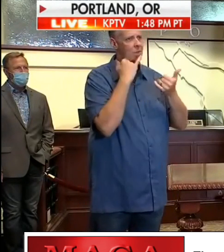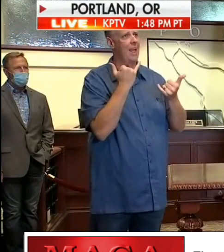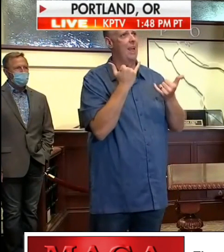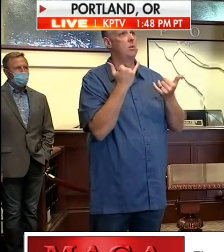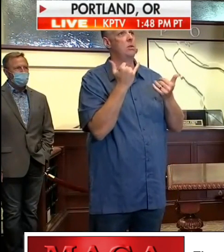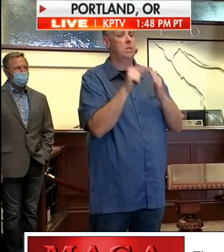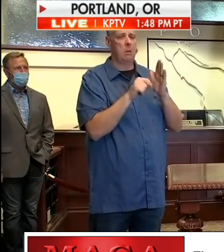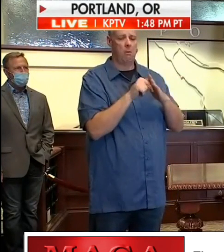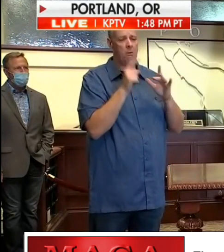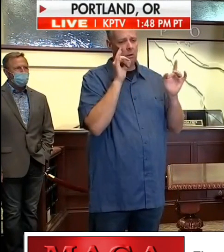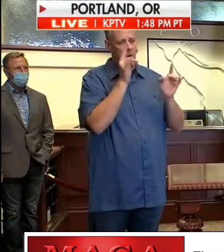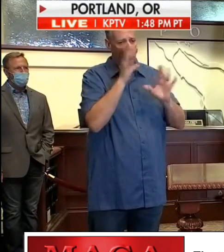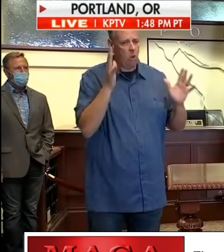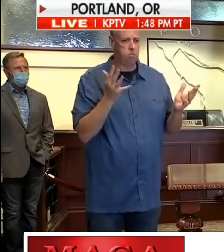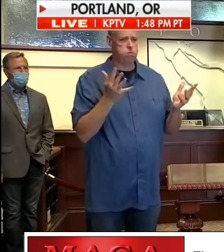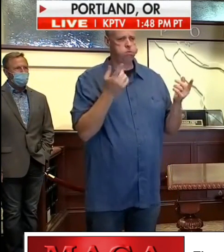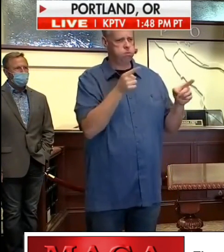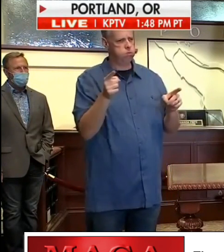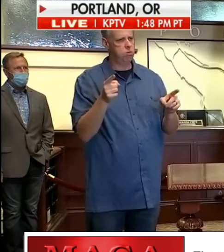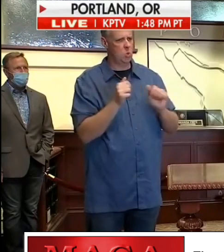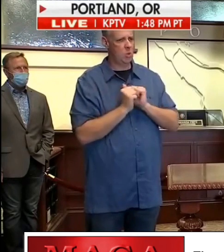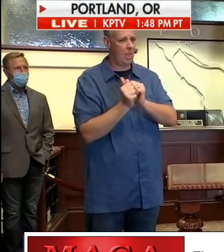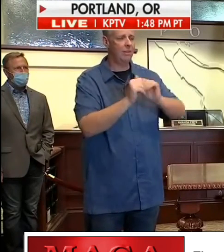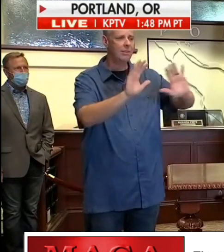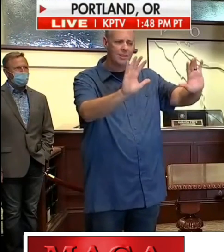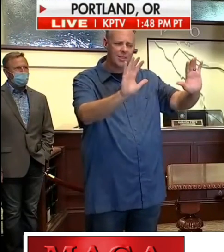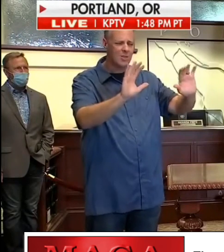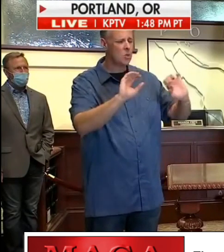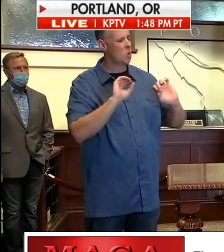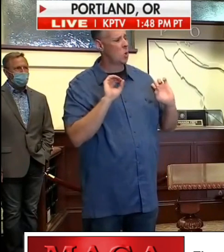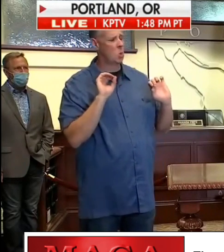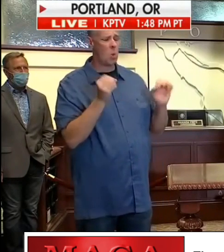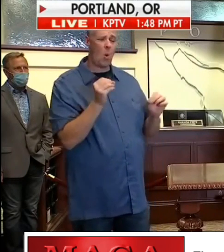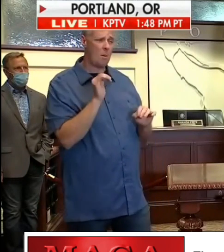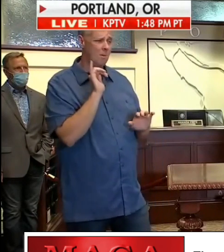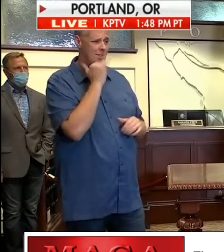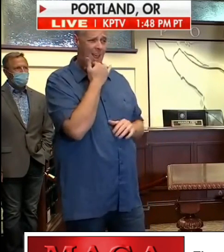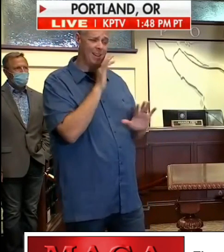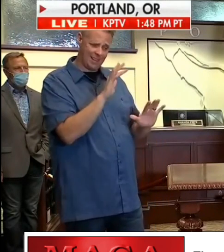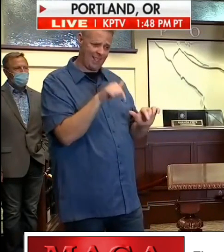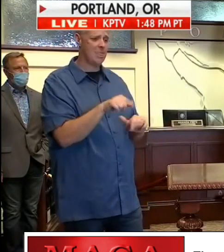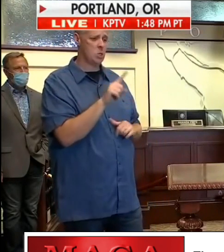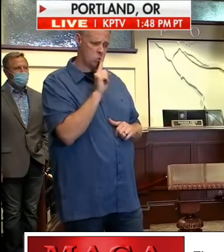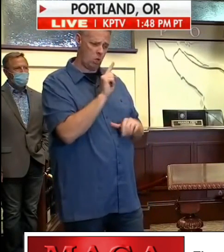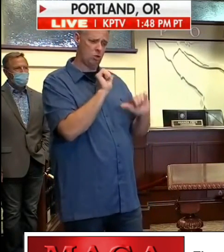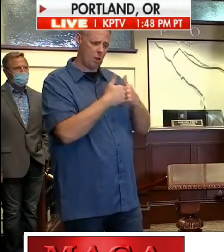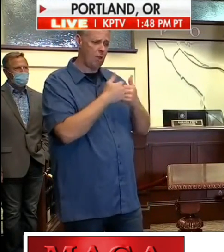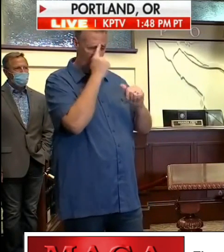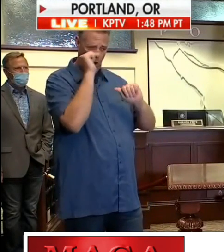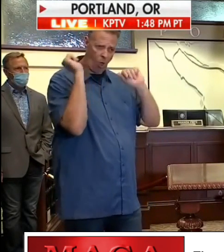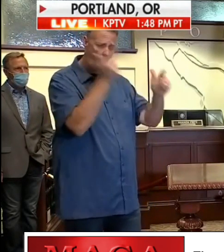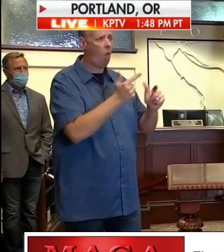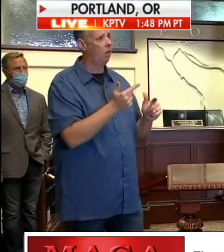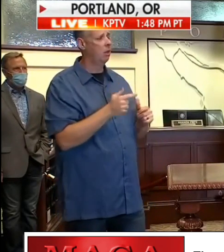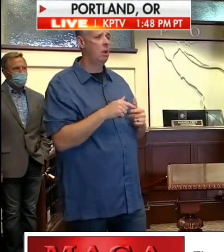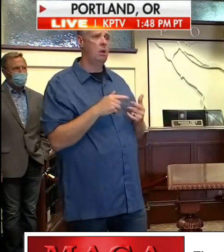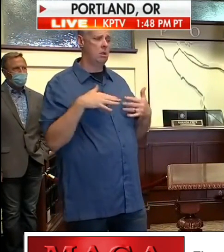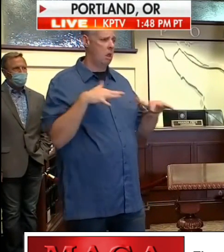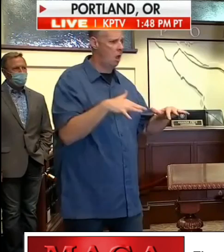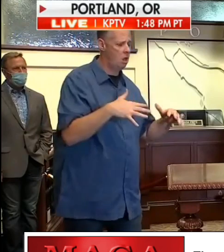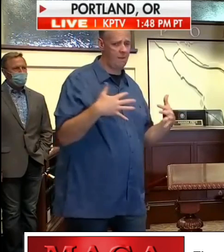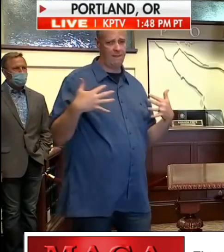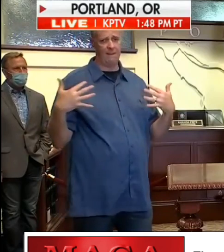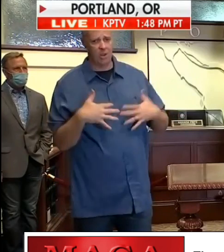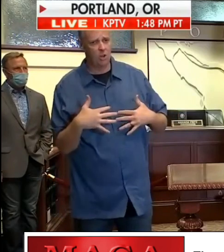time of crisis together? Make no mistake about it, this is a very challenging time for everyone. There's a lot of anxiety, there's a lot of